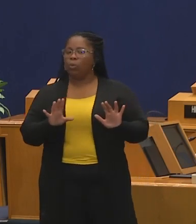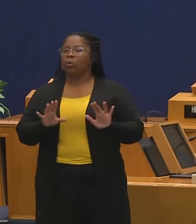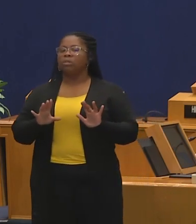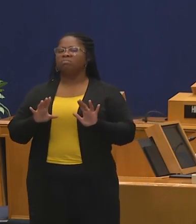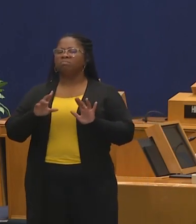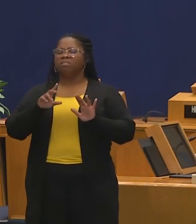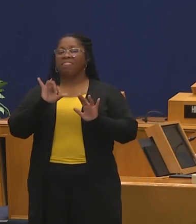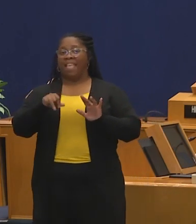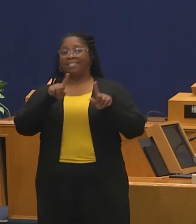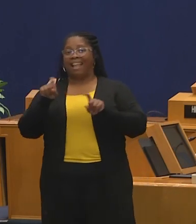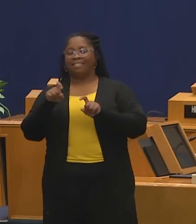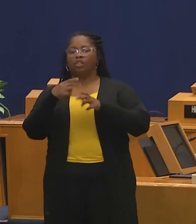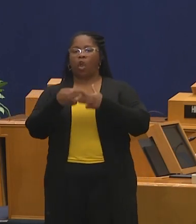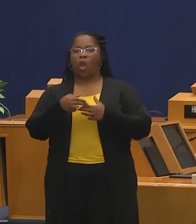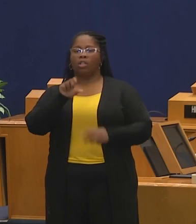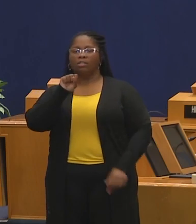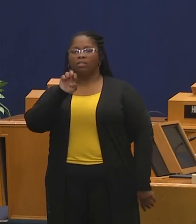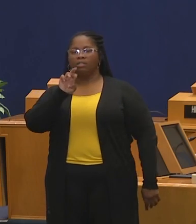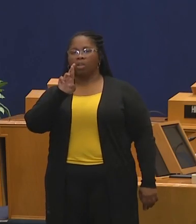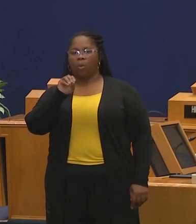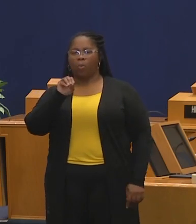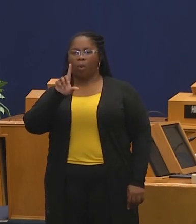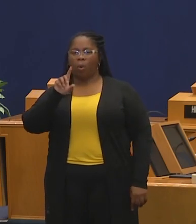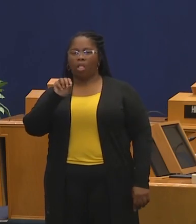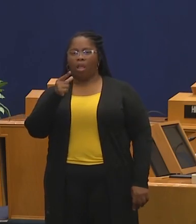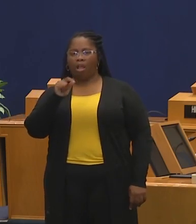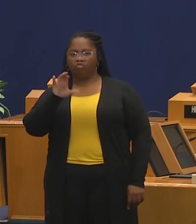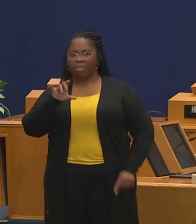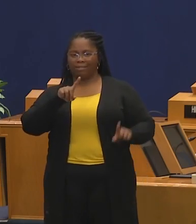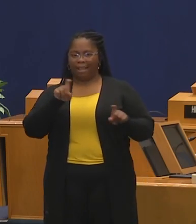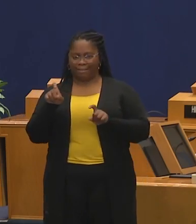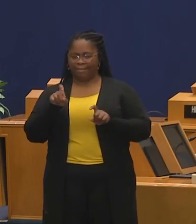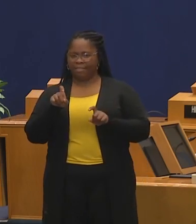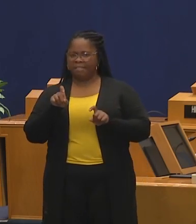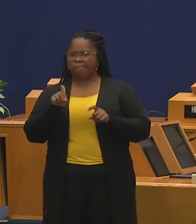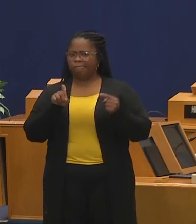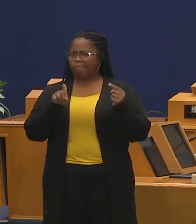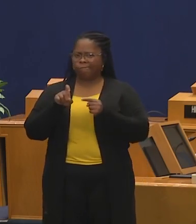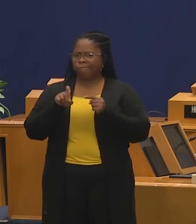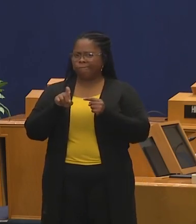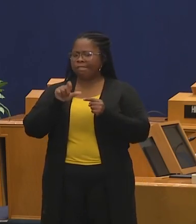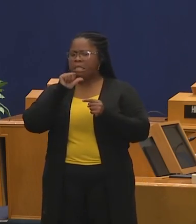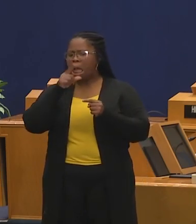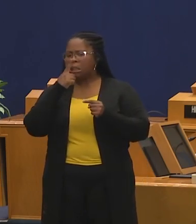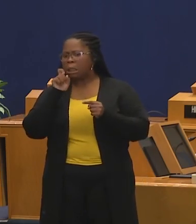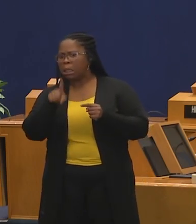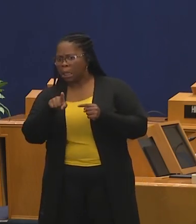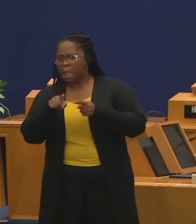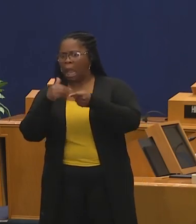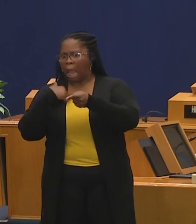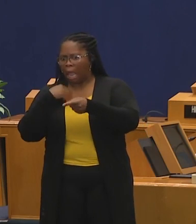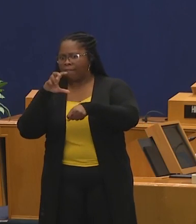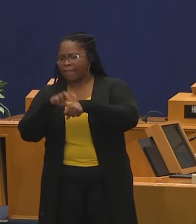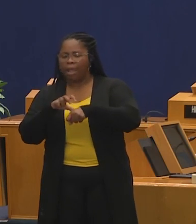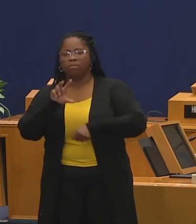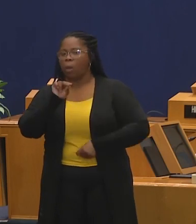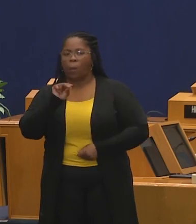serologic test. This serologic test doesn't actually detect virus. What it